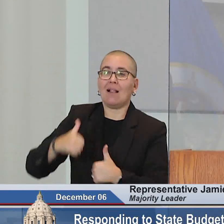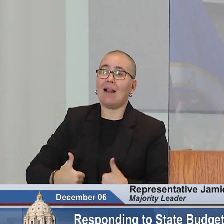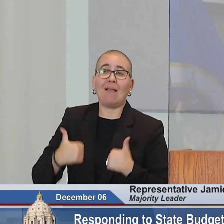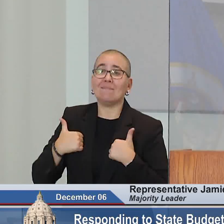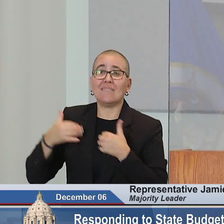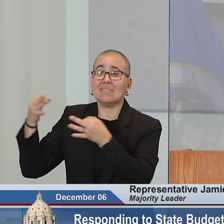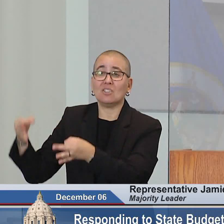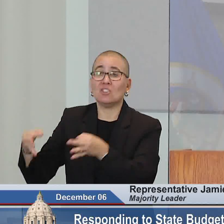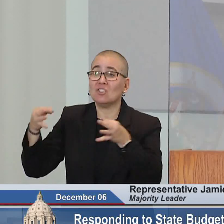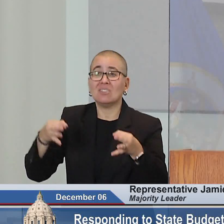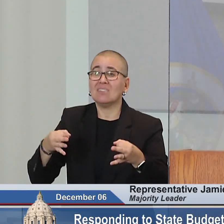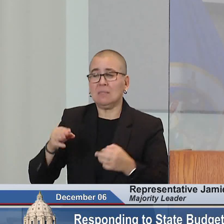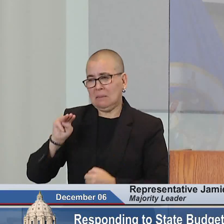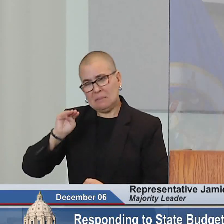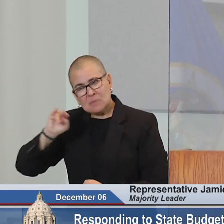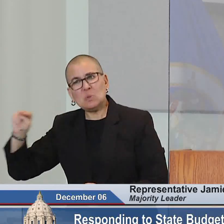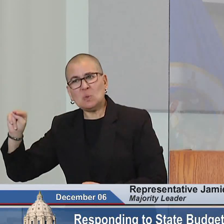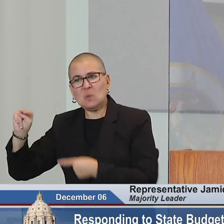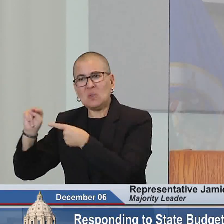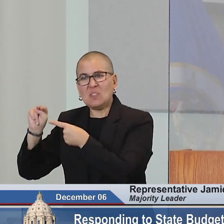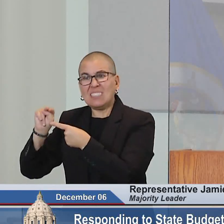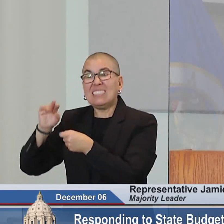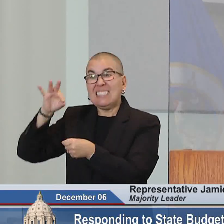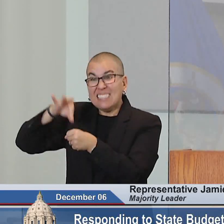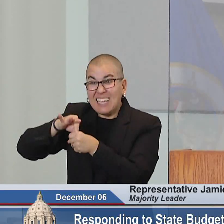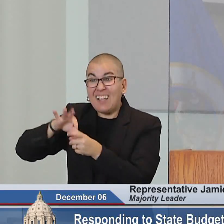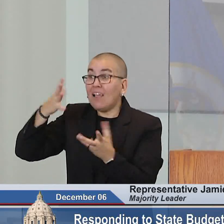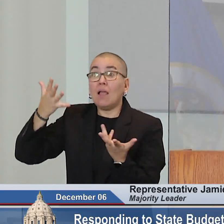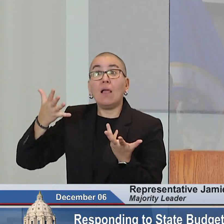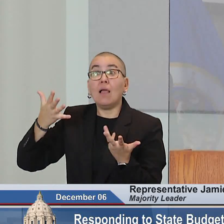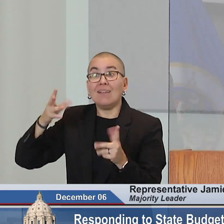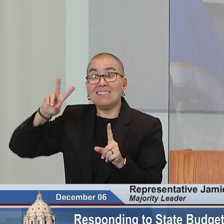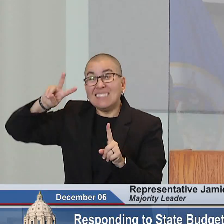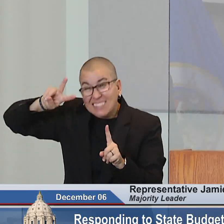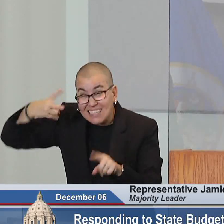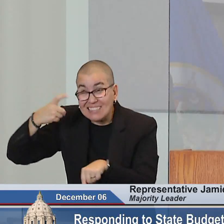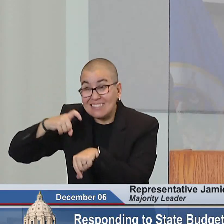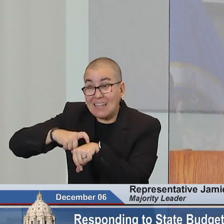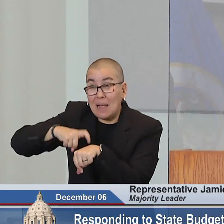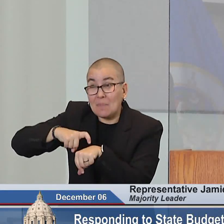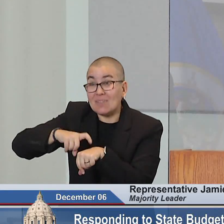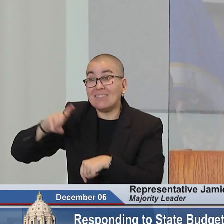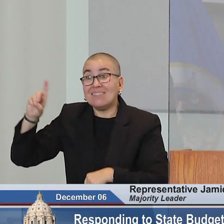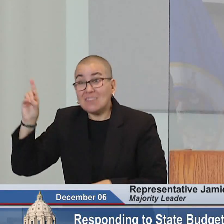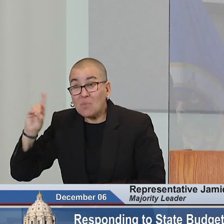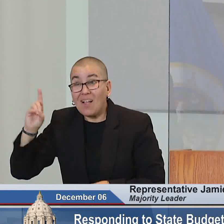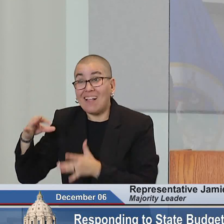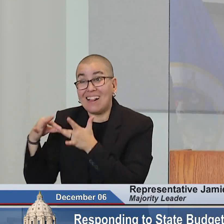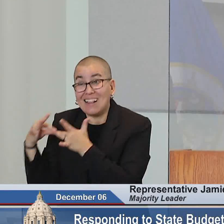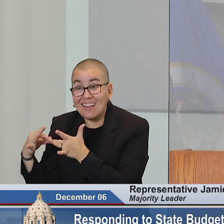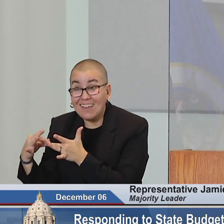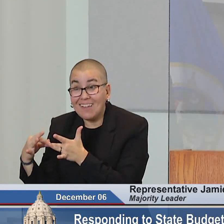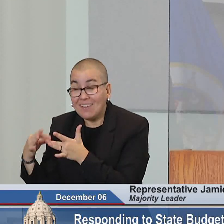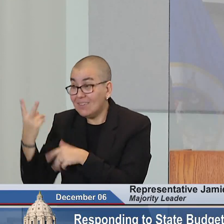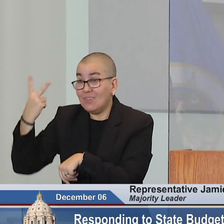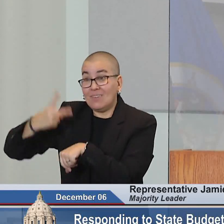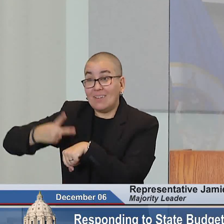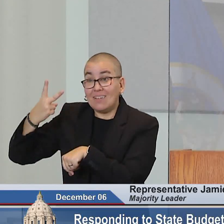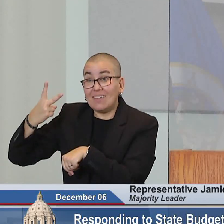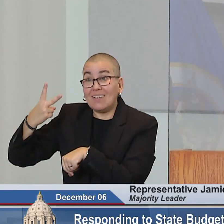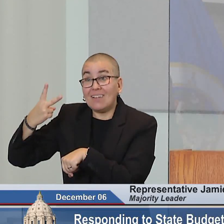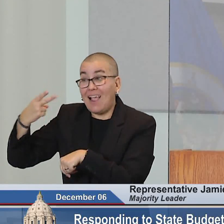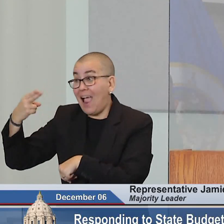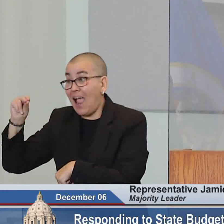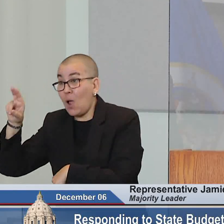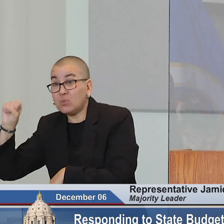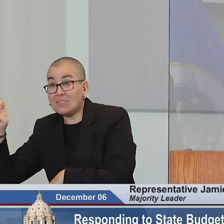by electing only the second trifecta in the past 40 years in this state. And now, this projected budget surplus means we can respond to